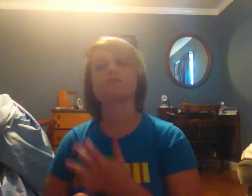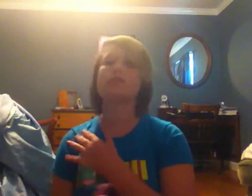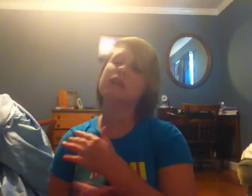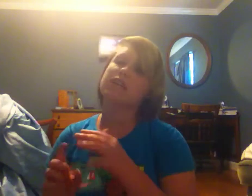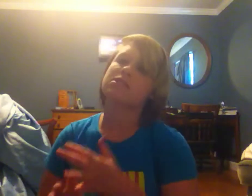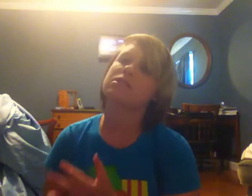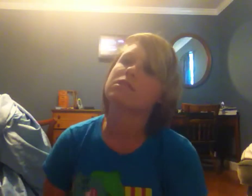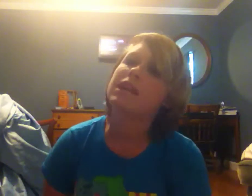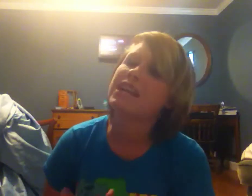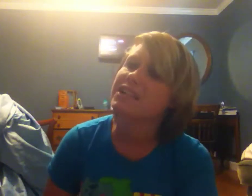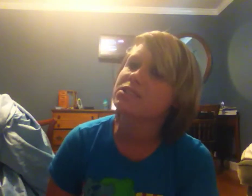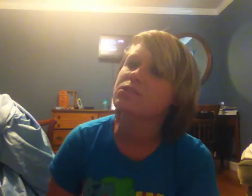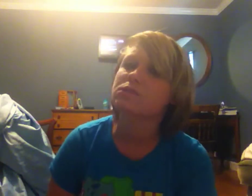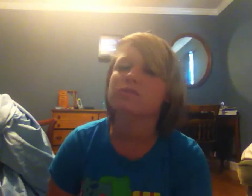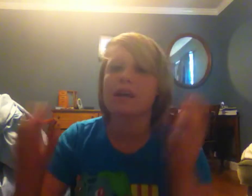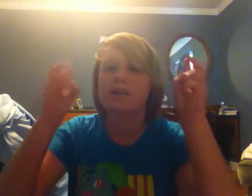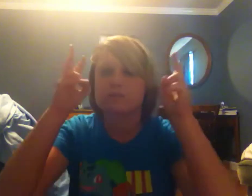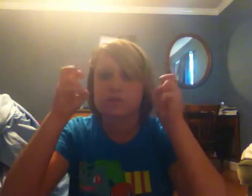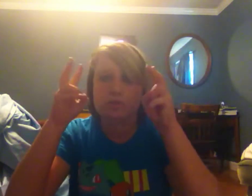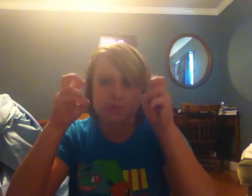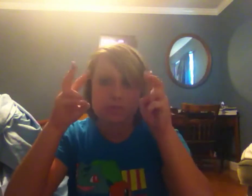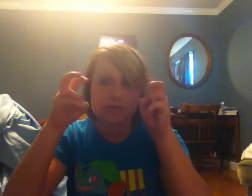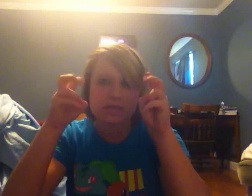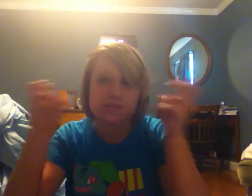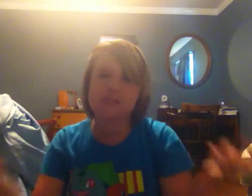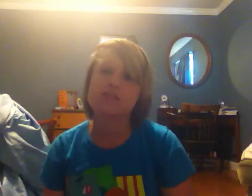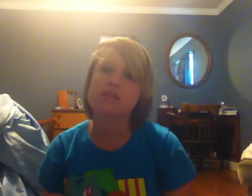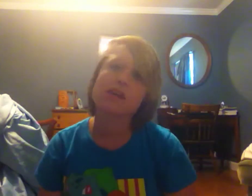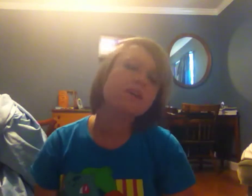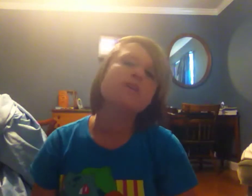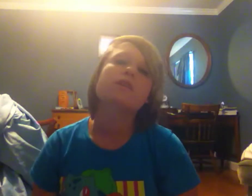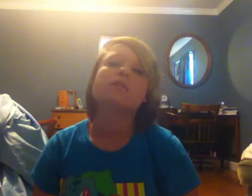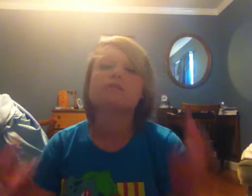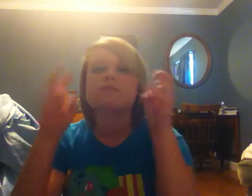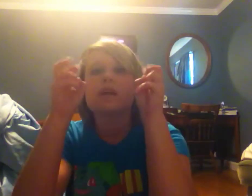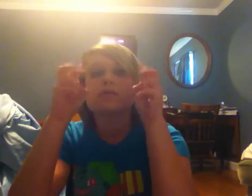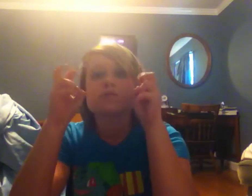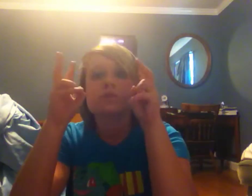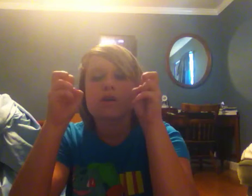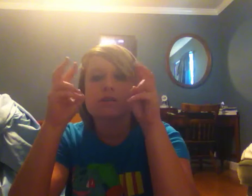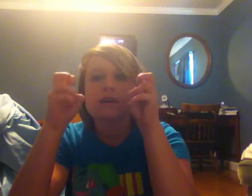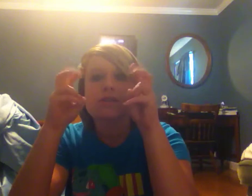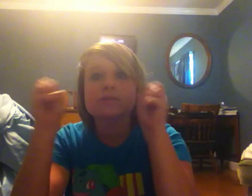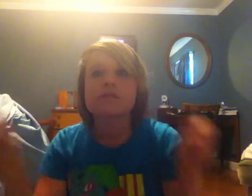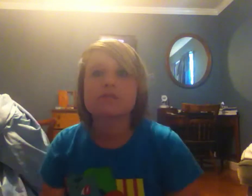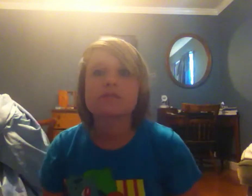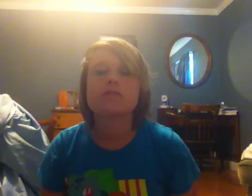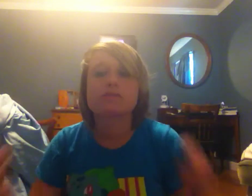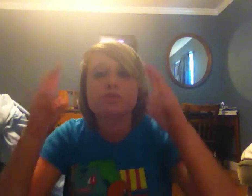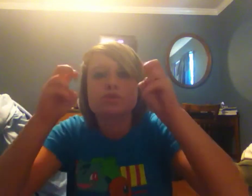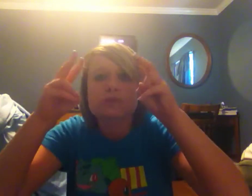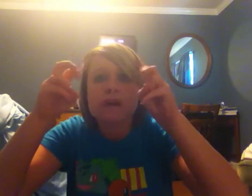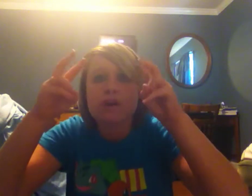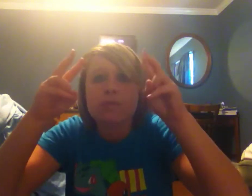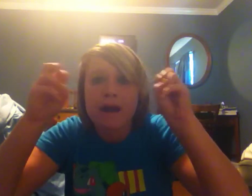You guys, in high school, you got social classes. Labels are not real. Do not go by